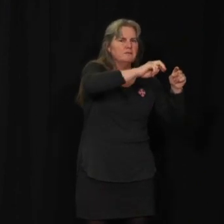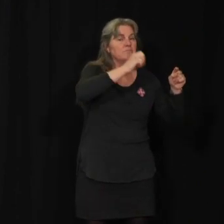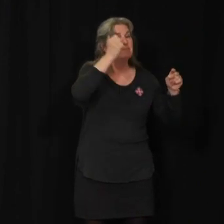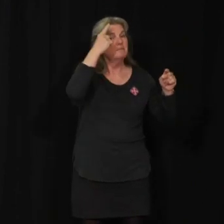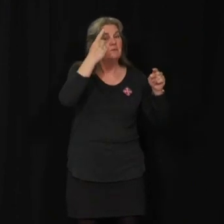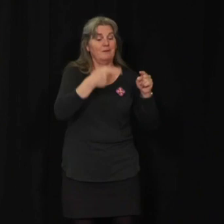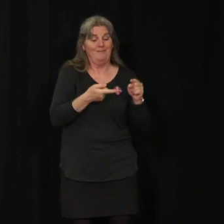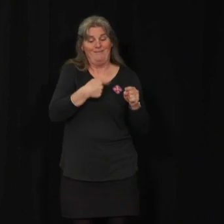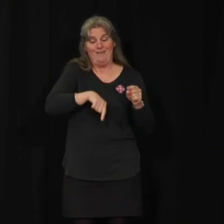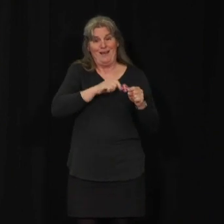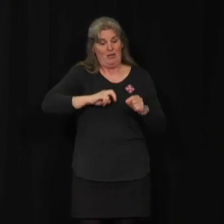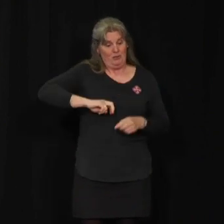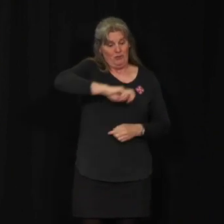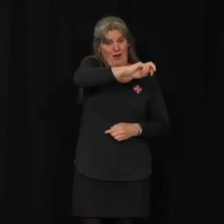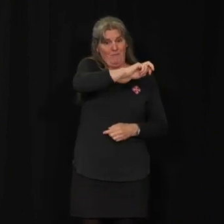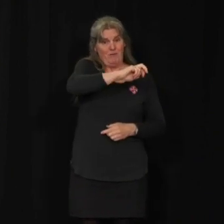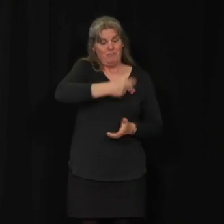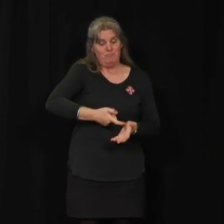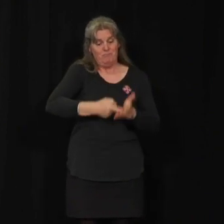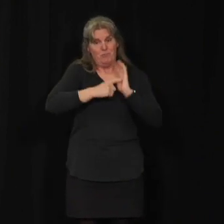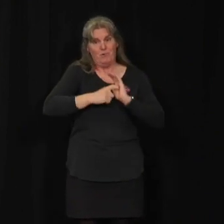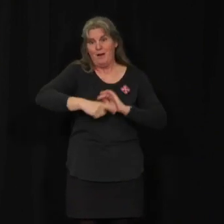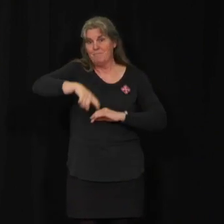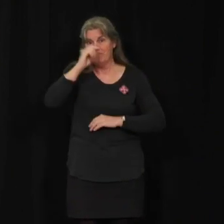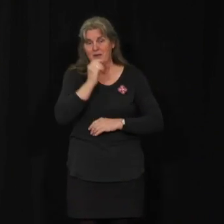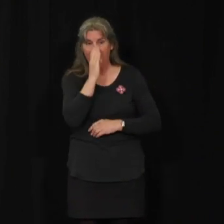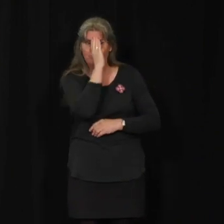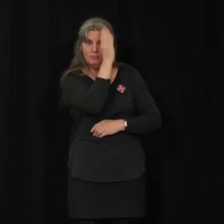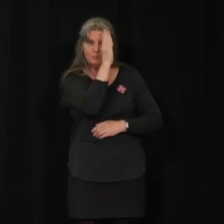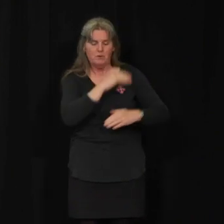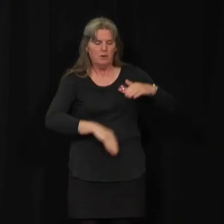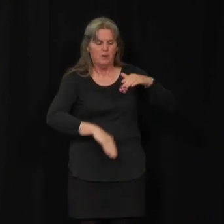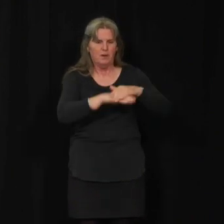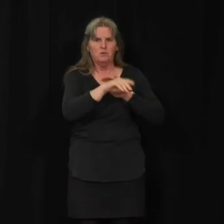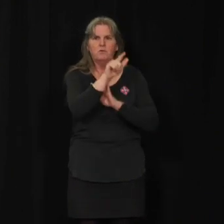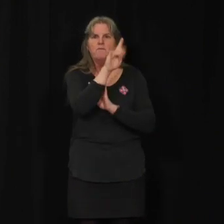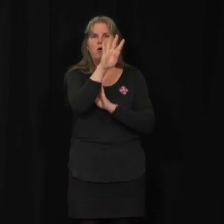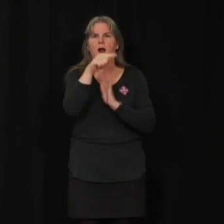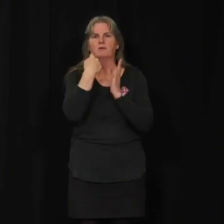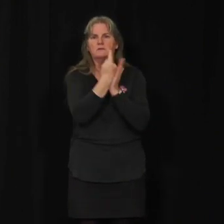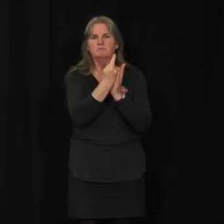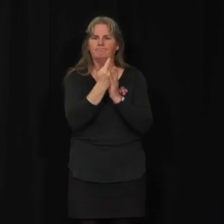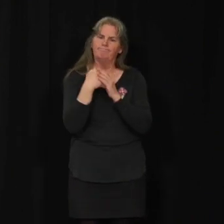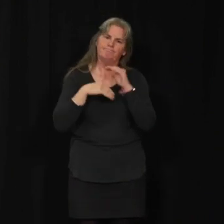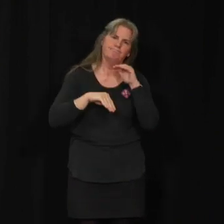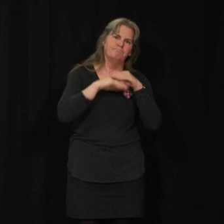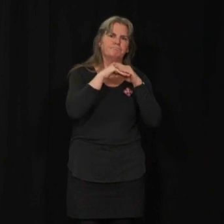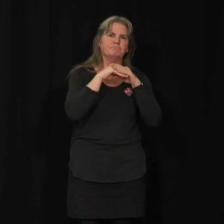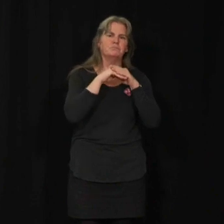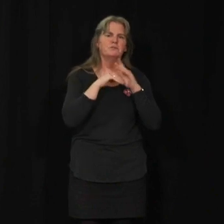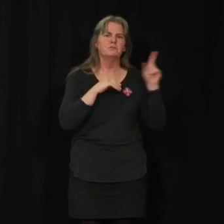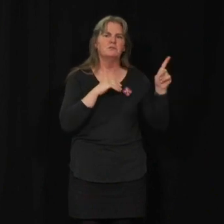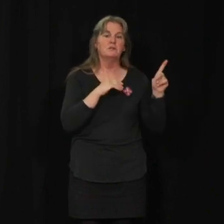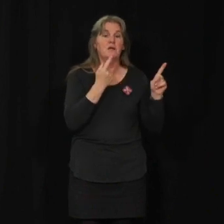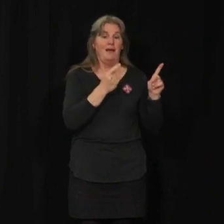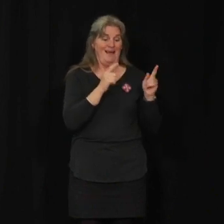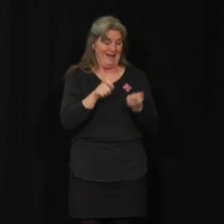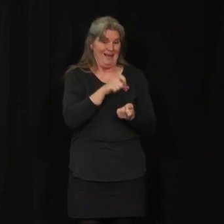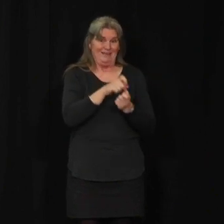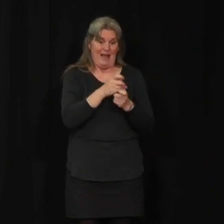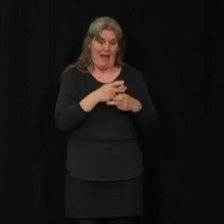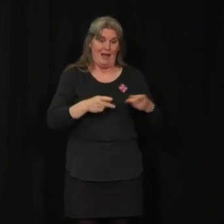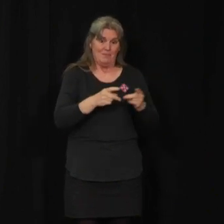be expected to move through in 24 hours. The corridor that transitioning people can use